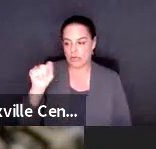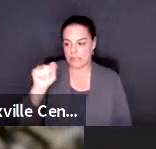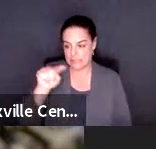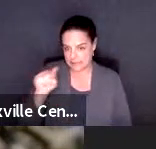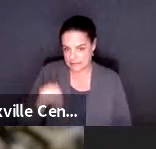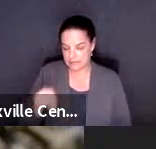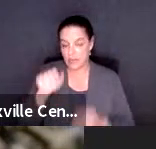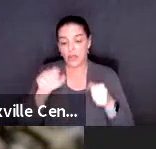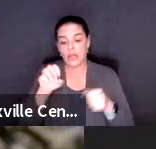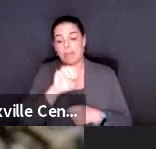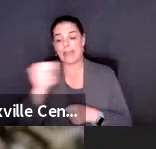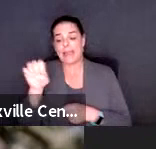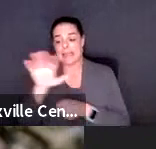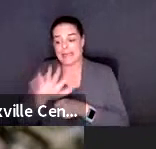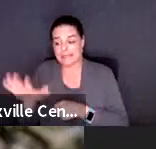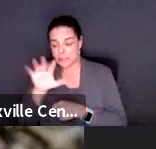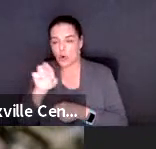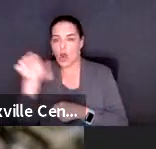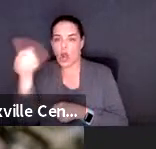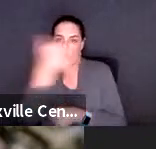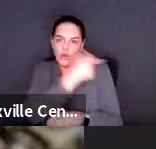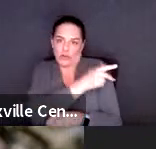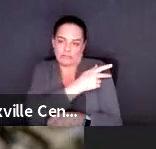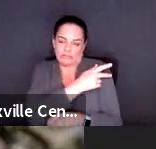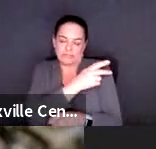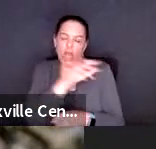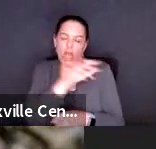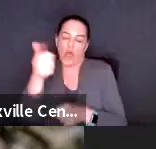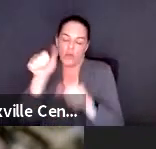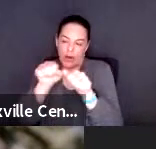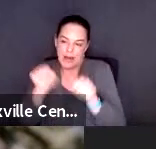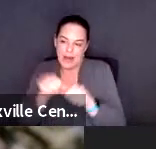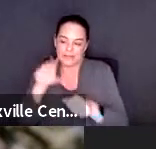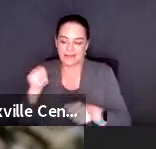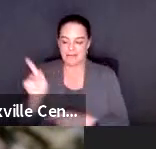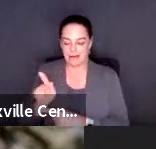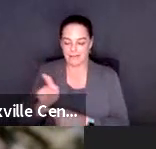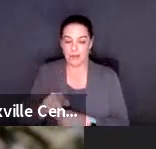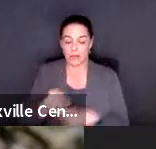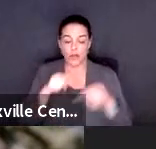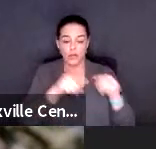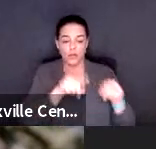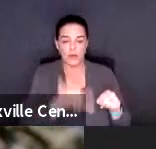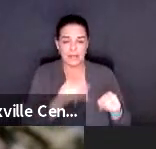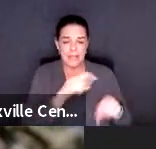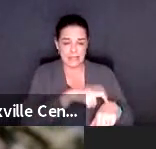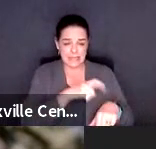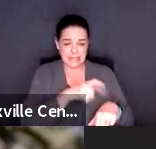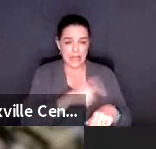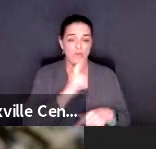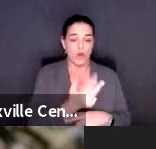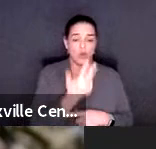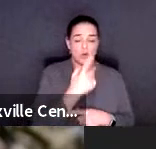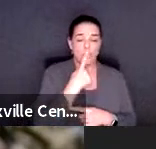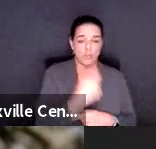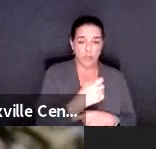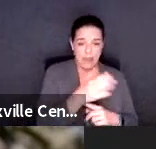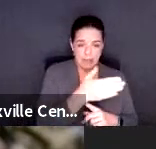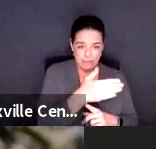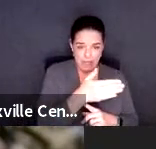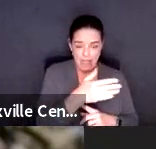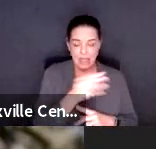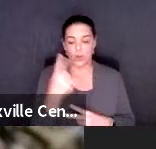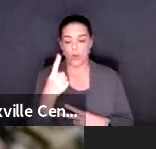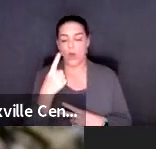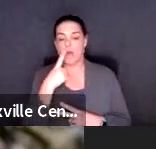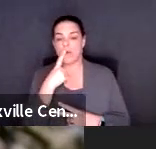patients from other jurisdictions. During this time period, there were 3 red flags and 1 yellow flag detected for the number of inpatients